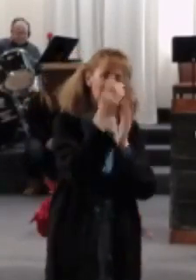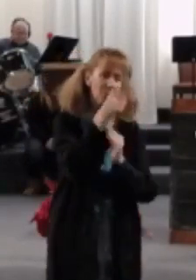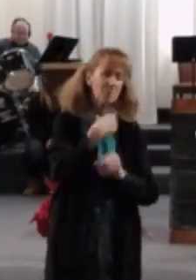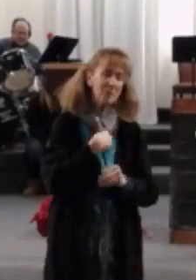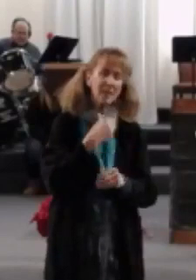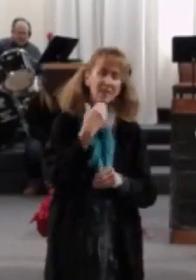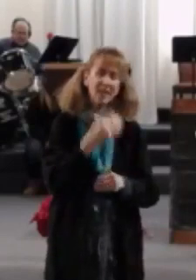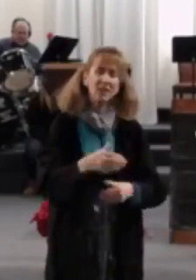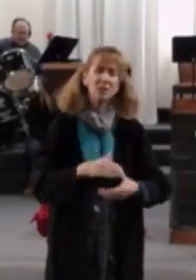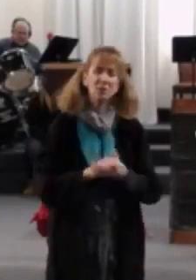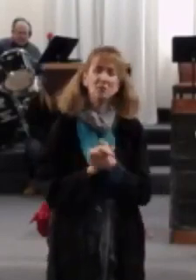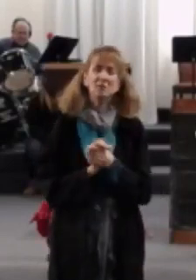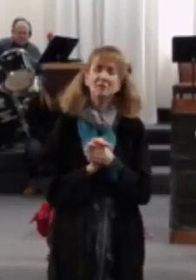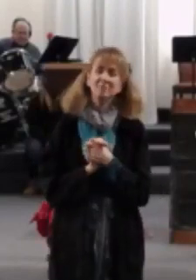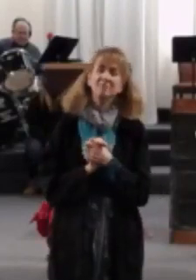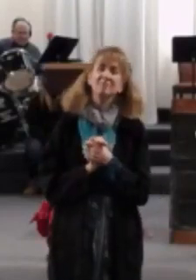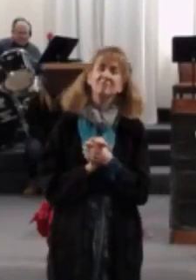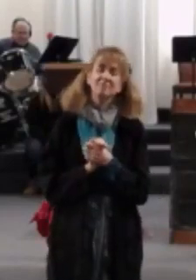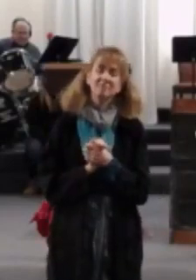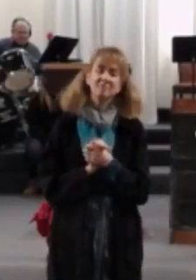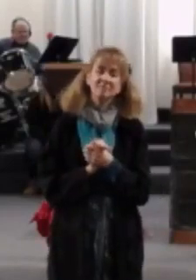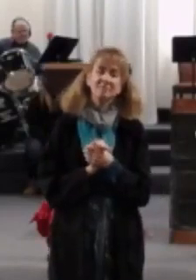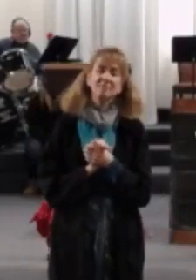Thank you.